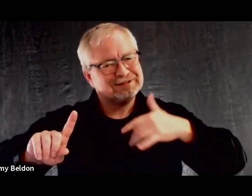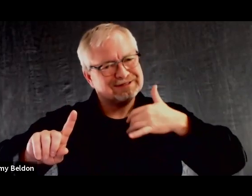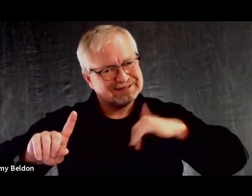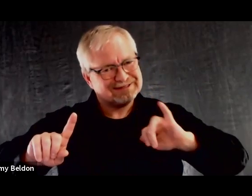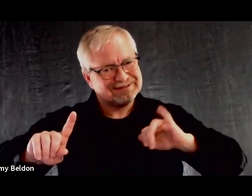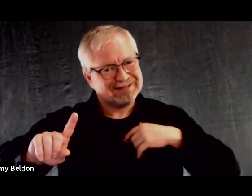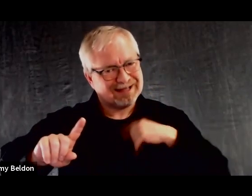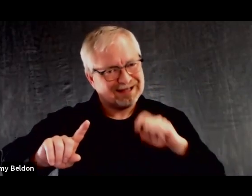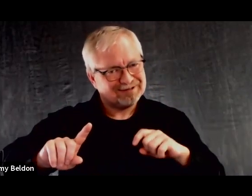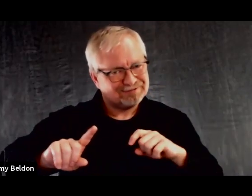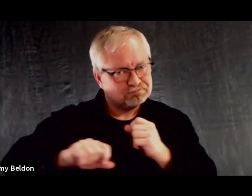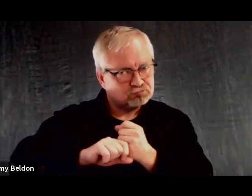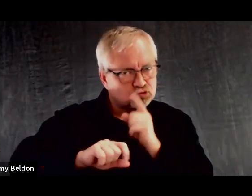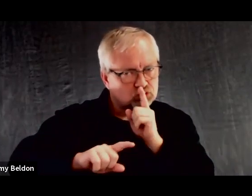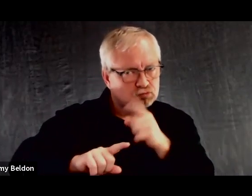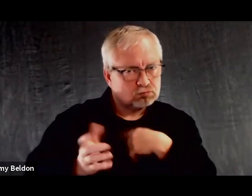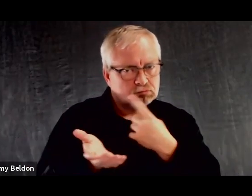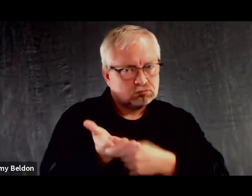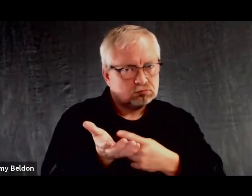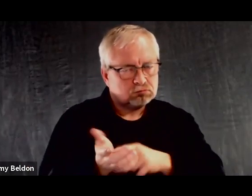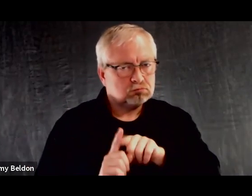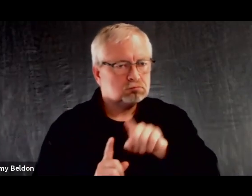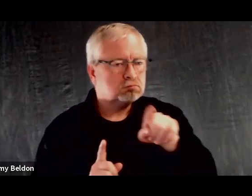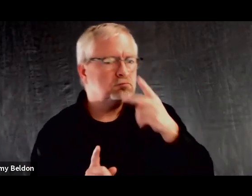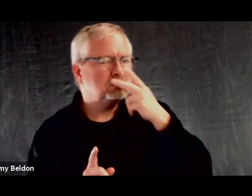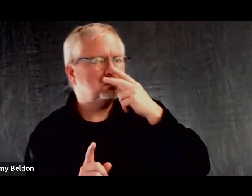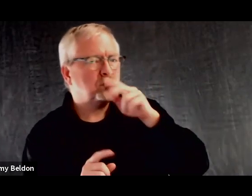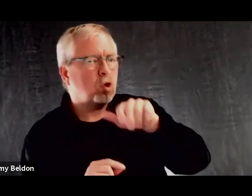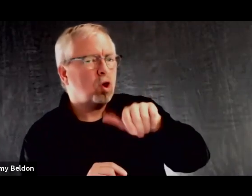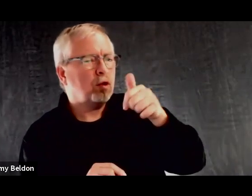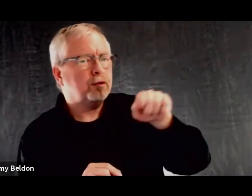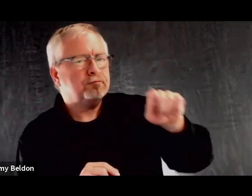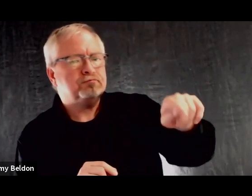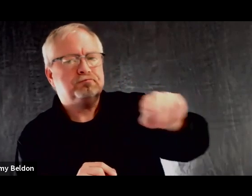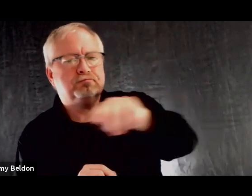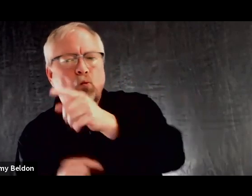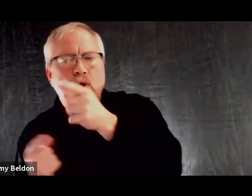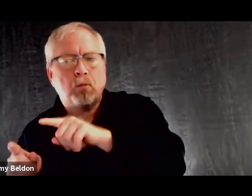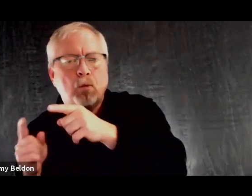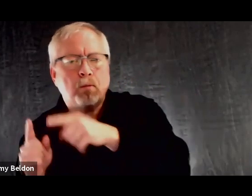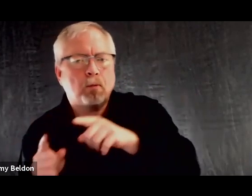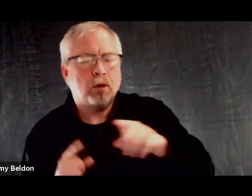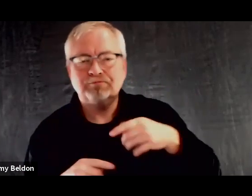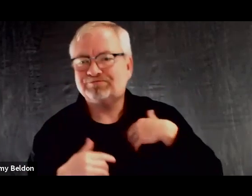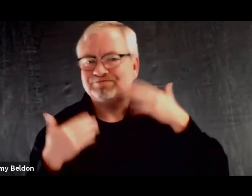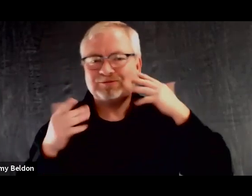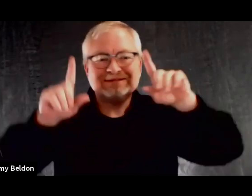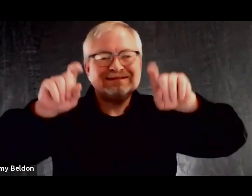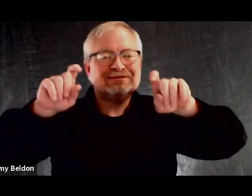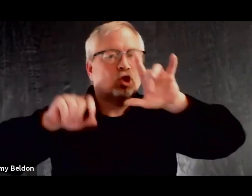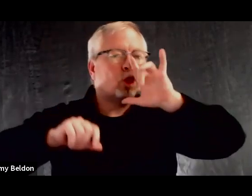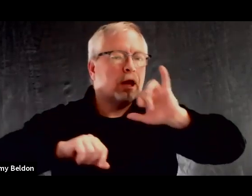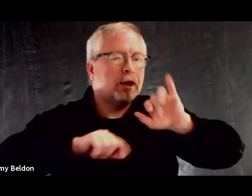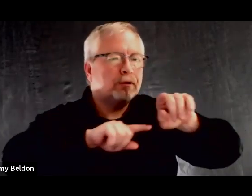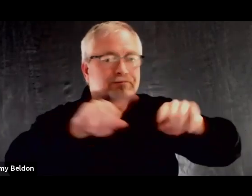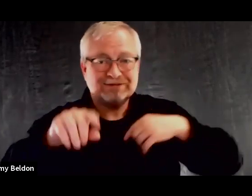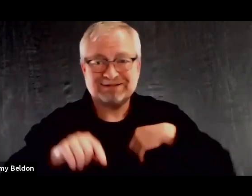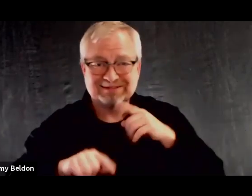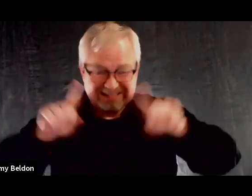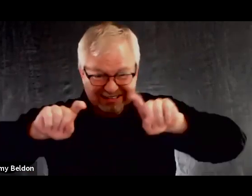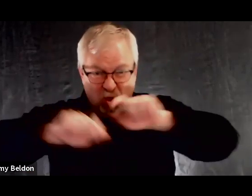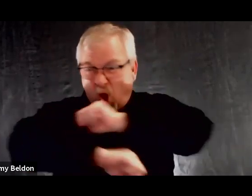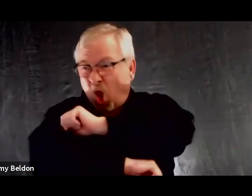we're seeing. We know that there's not the ability to test just everybody, as we've talked about. I can tell you